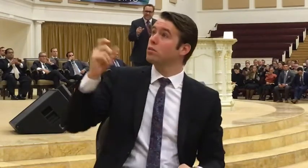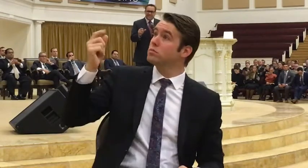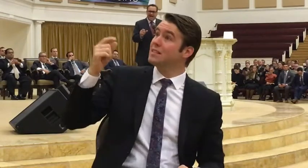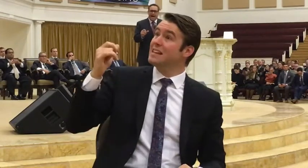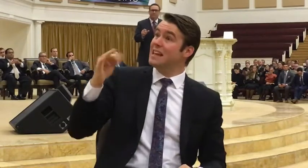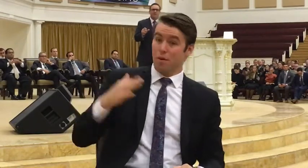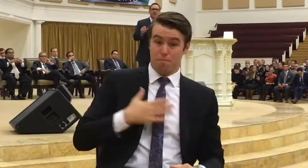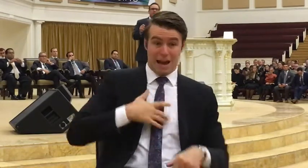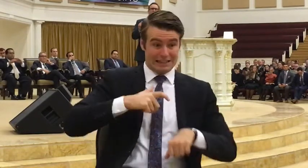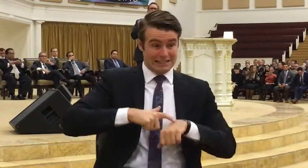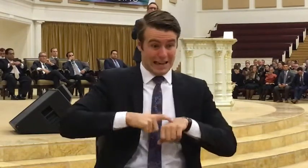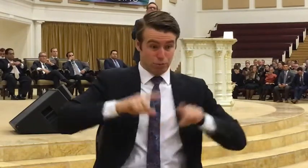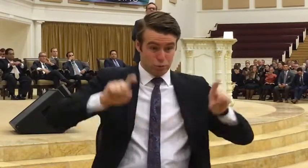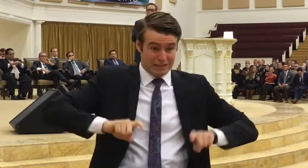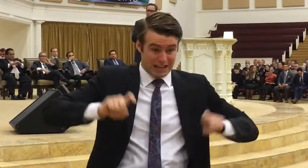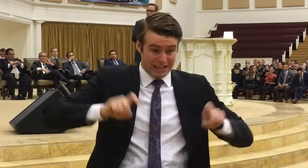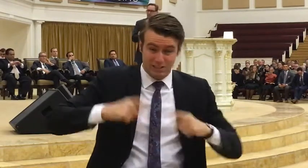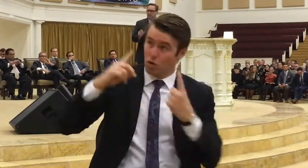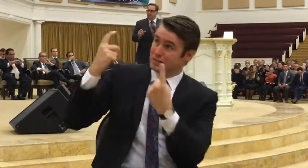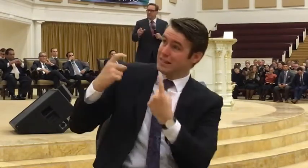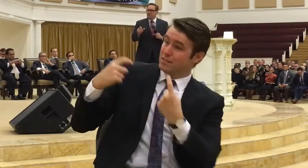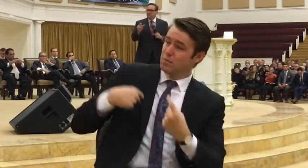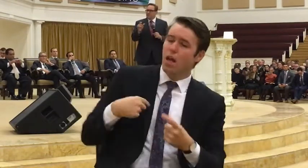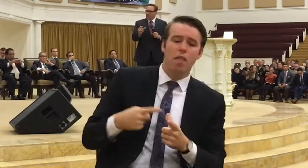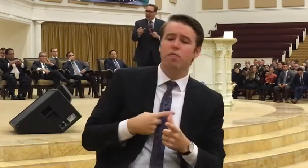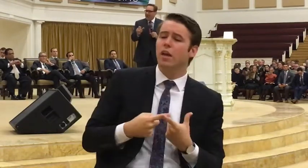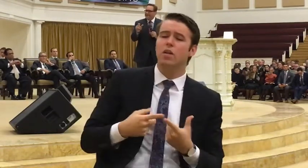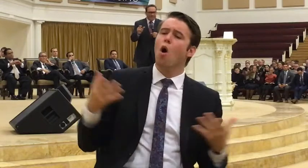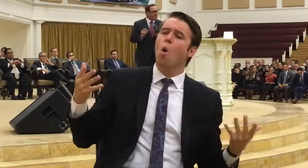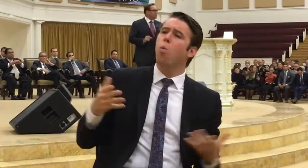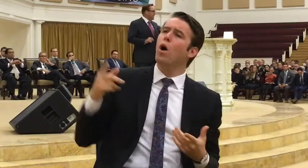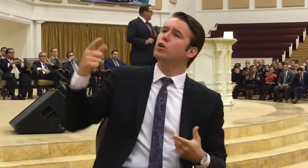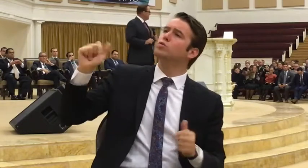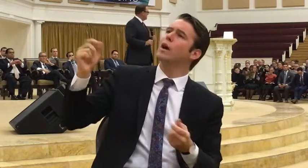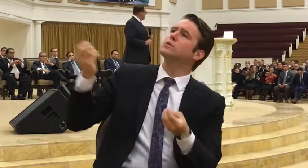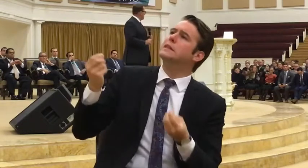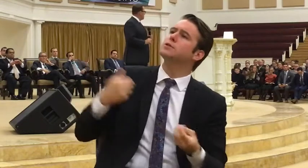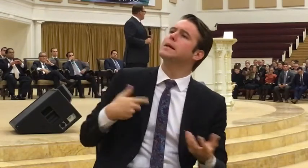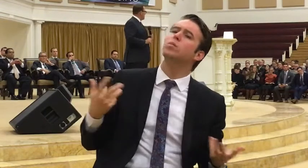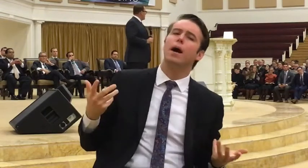a testing time, then what is it that you're trying to teach me?